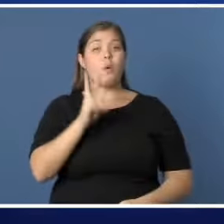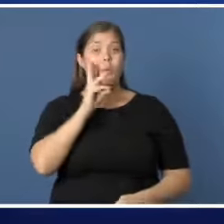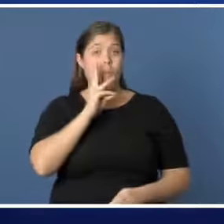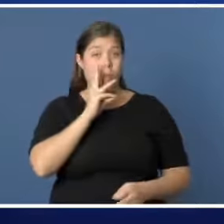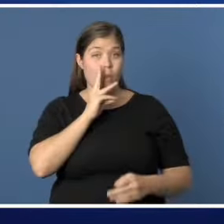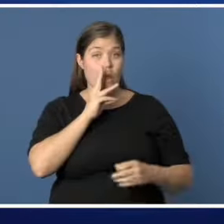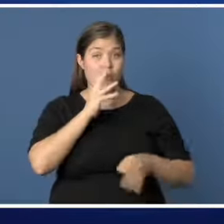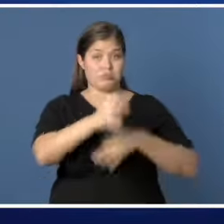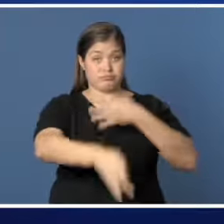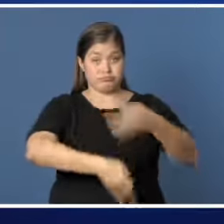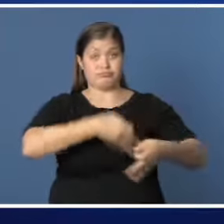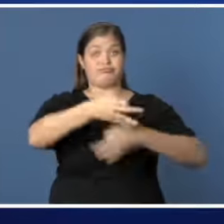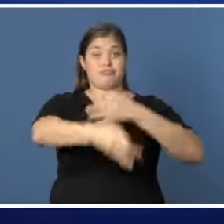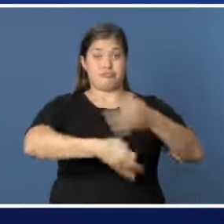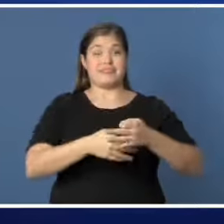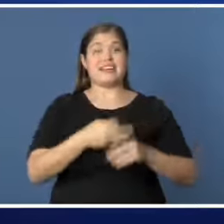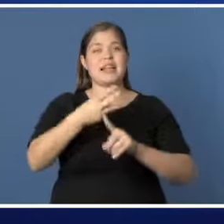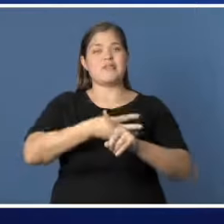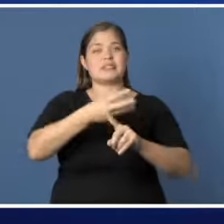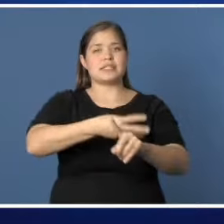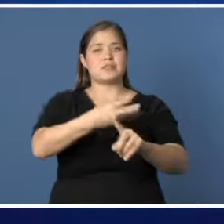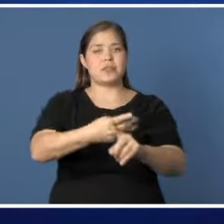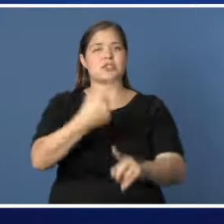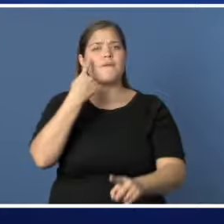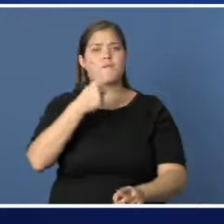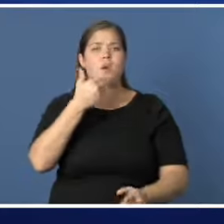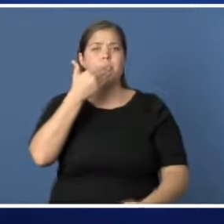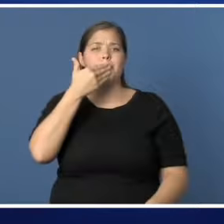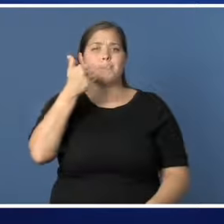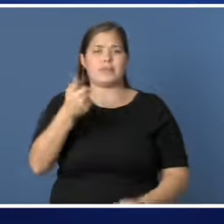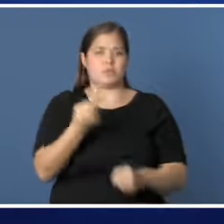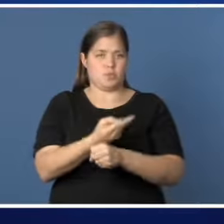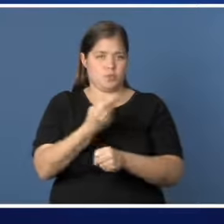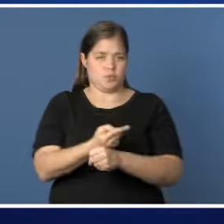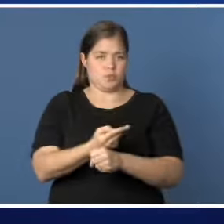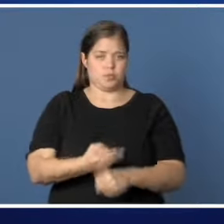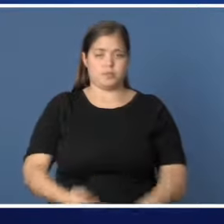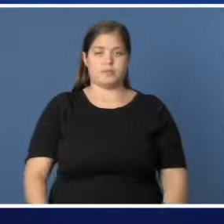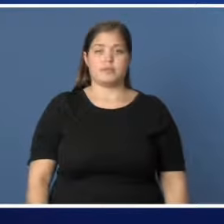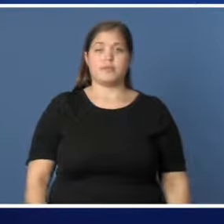Change your stored water supply every 6 months so it stays fresh.